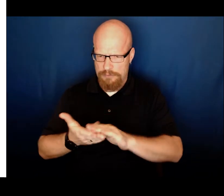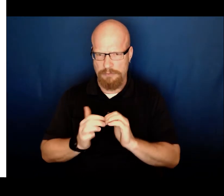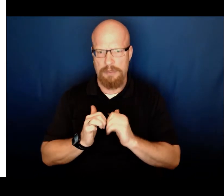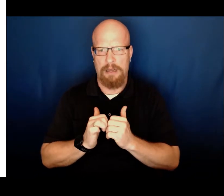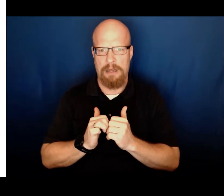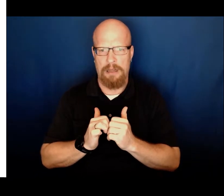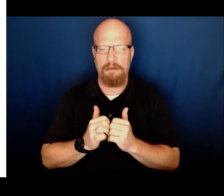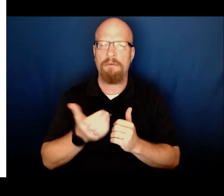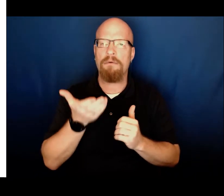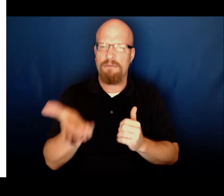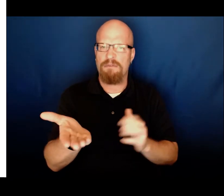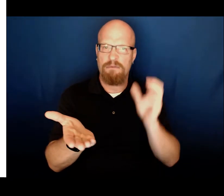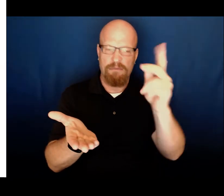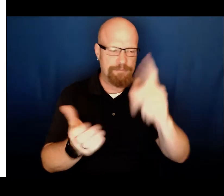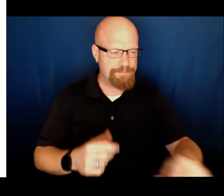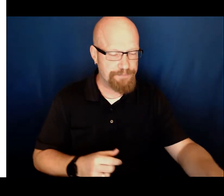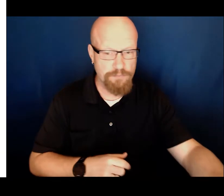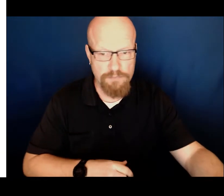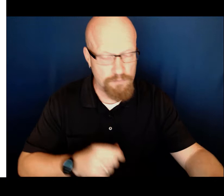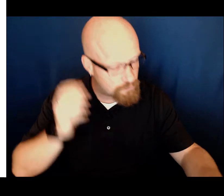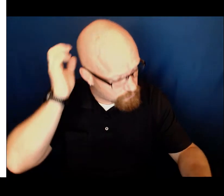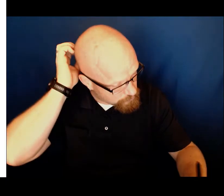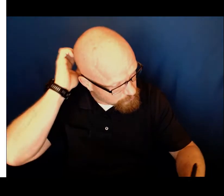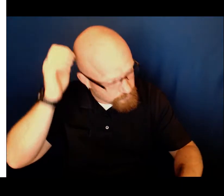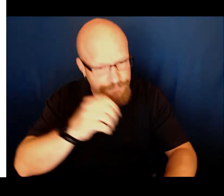to scientific notation?